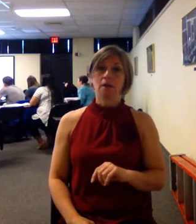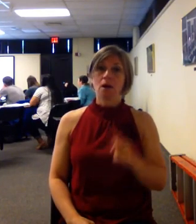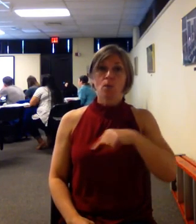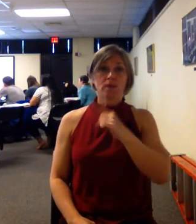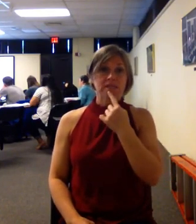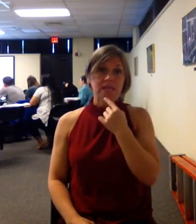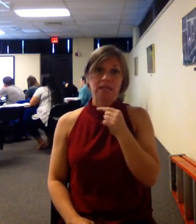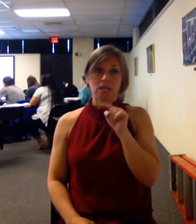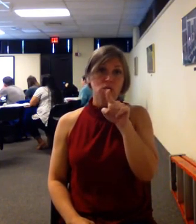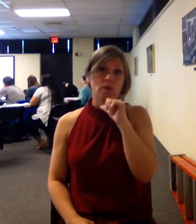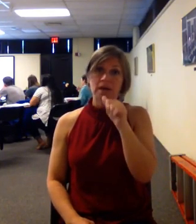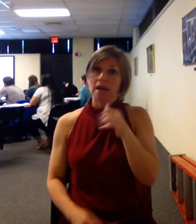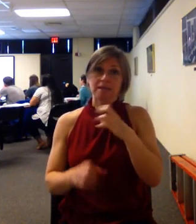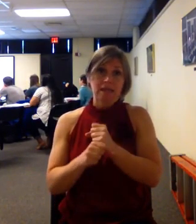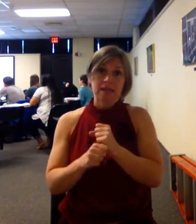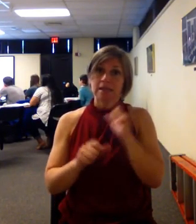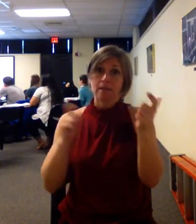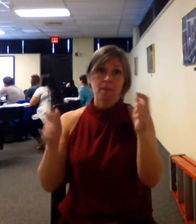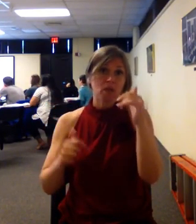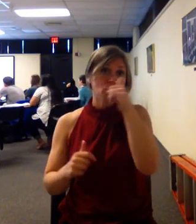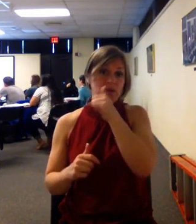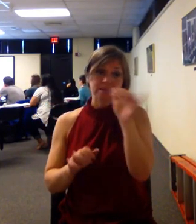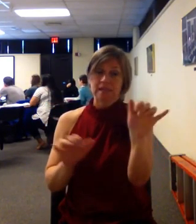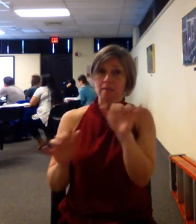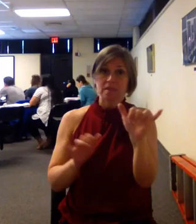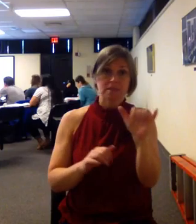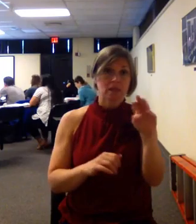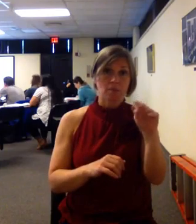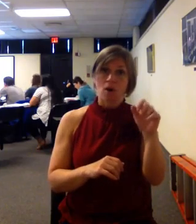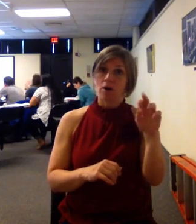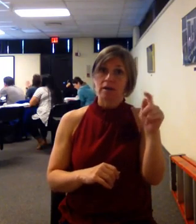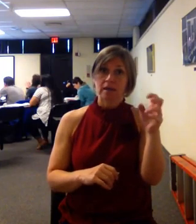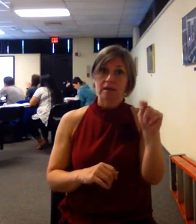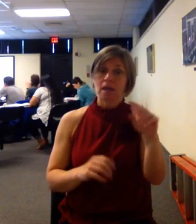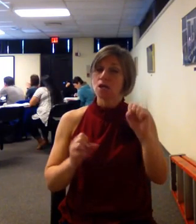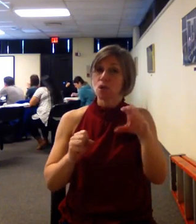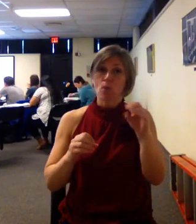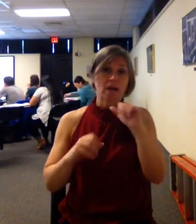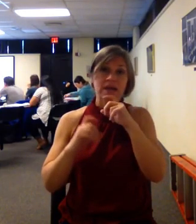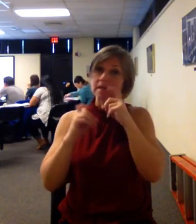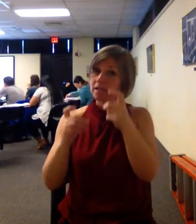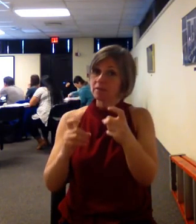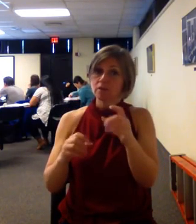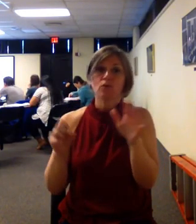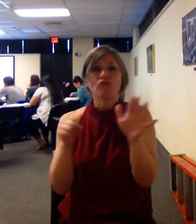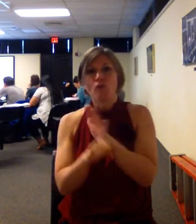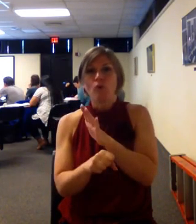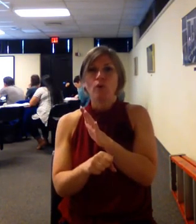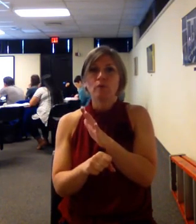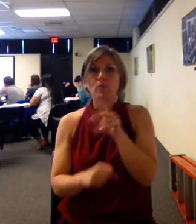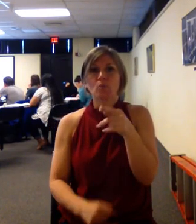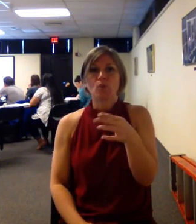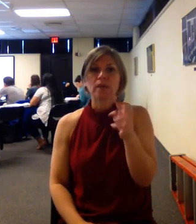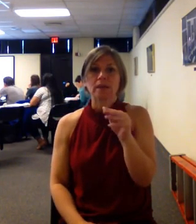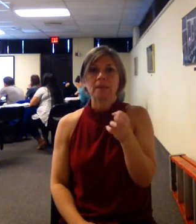as the market as a whole, so we're saying you don't deserve the whole 7% market premium. You